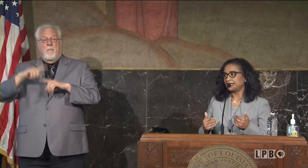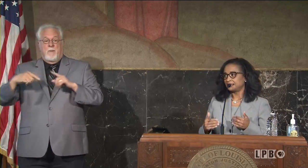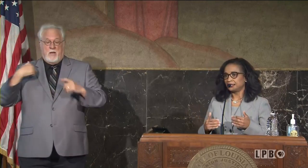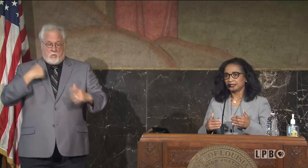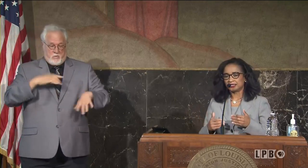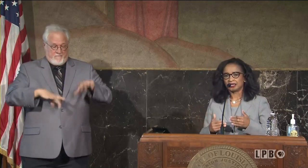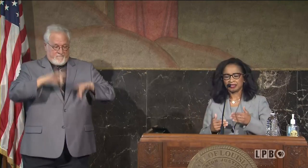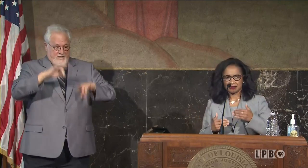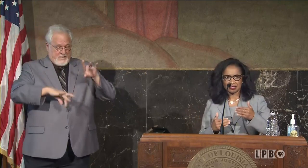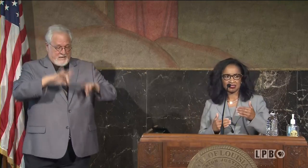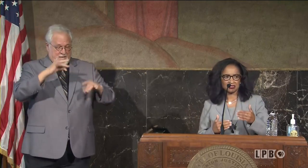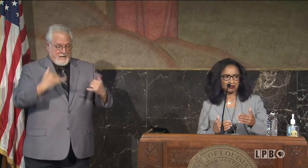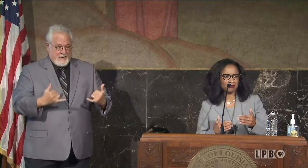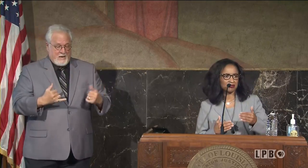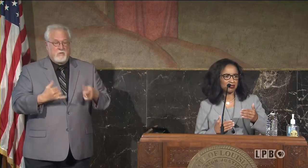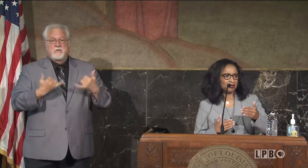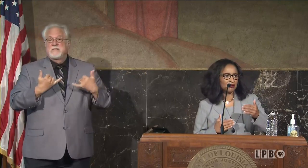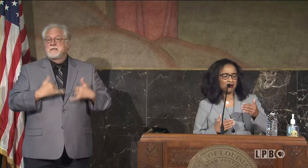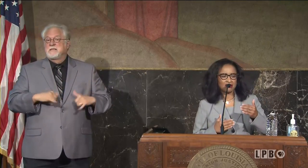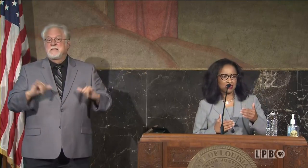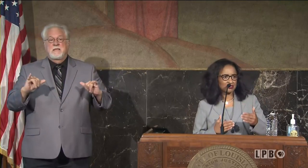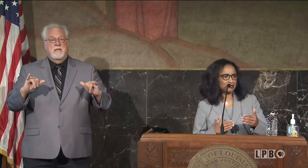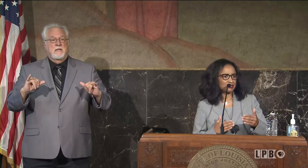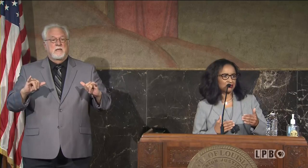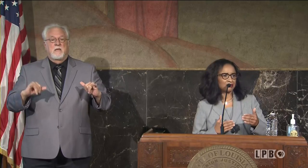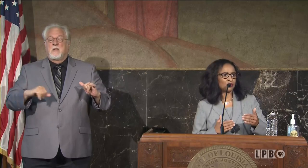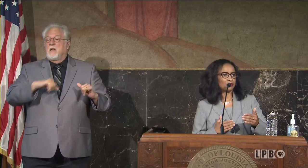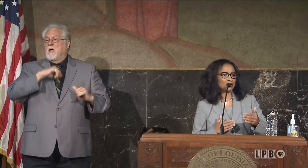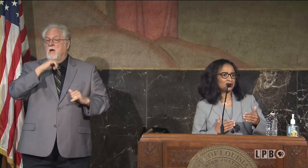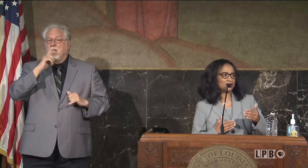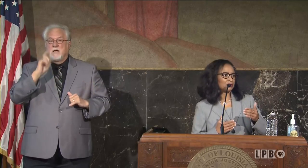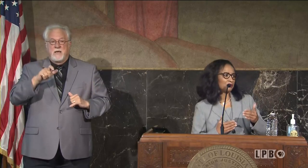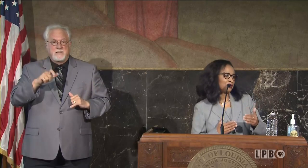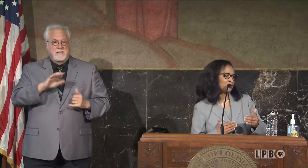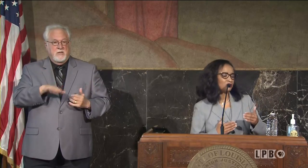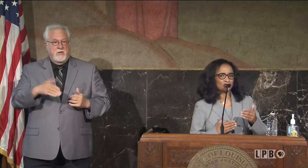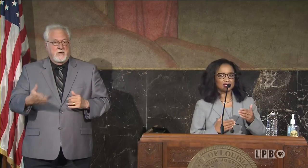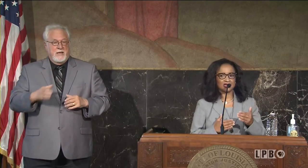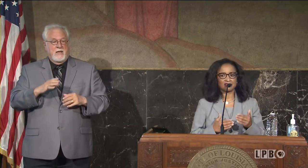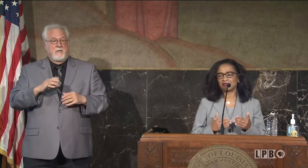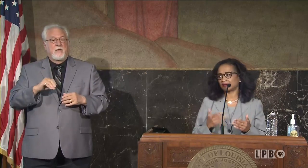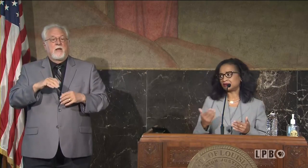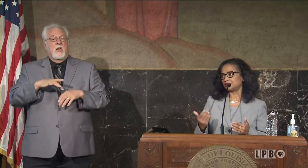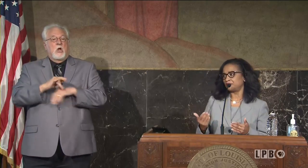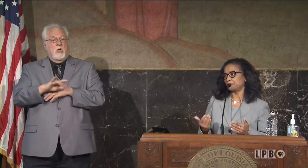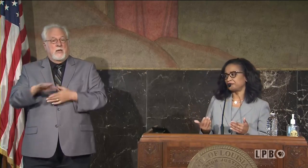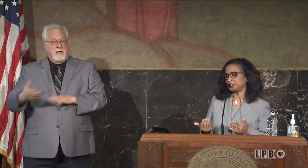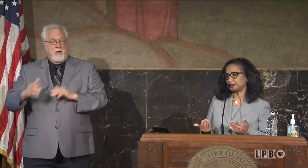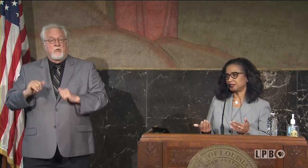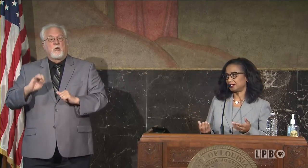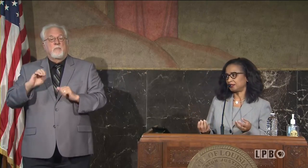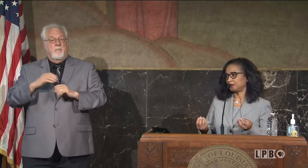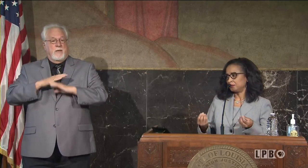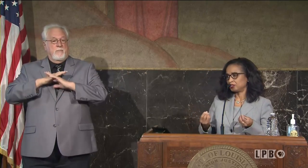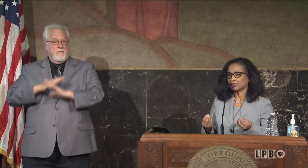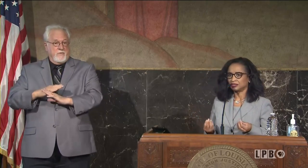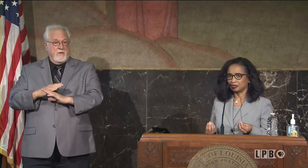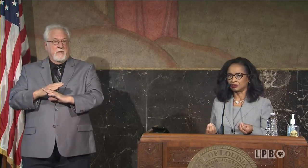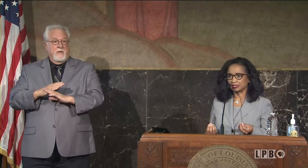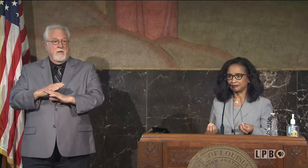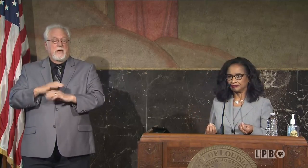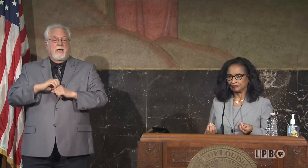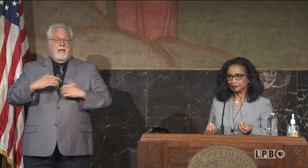are finding is that there is still unnecessary morbidity and premature death that could be prevented in